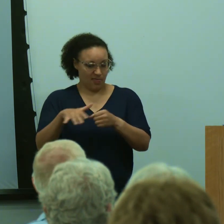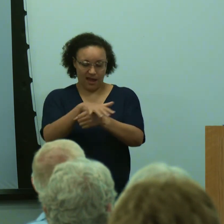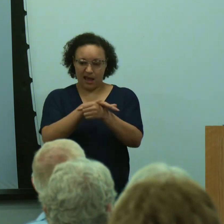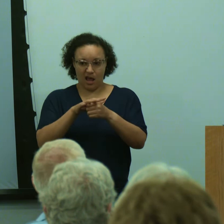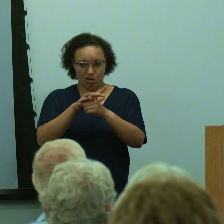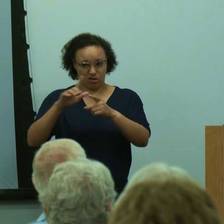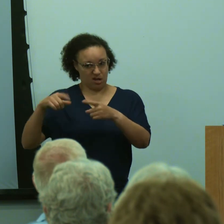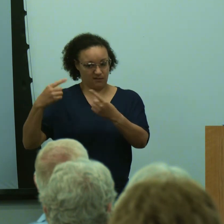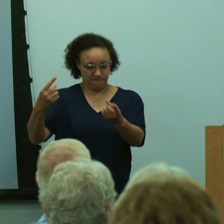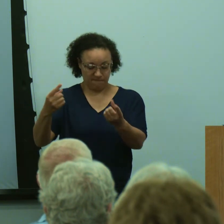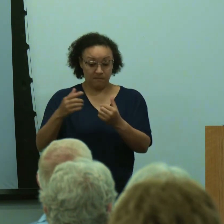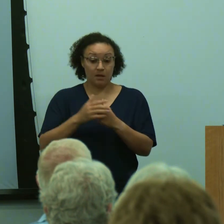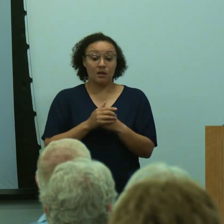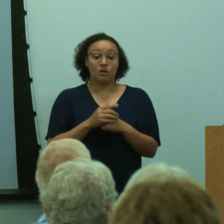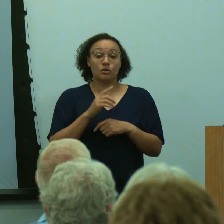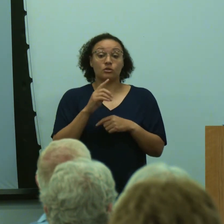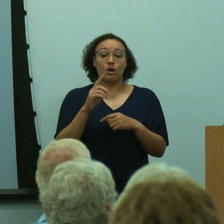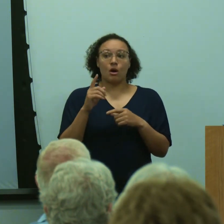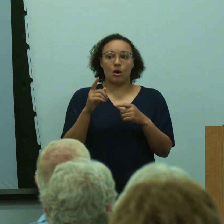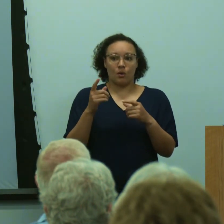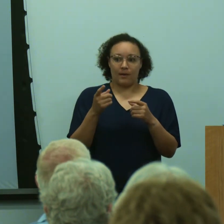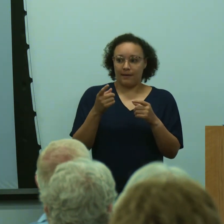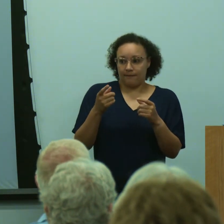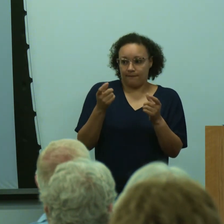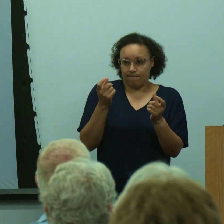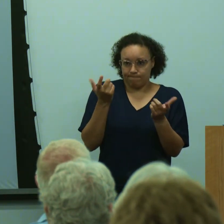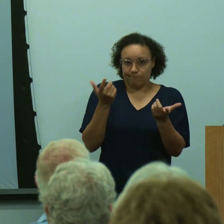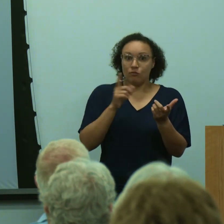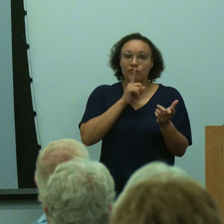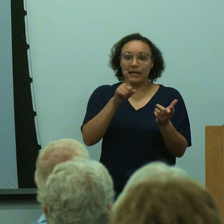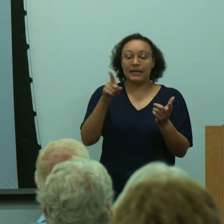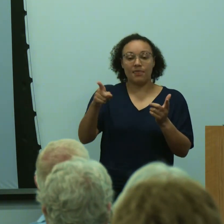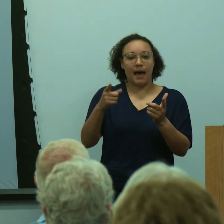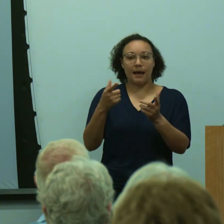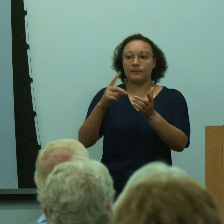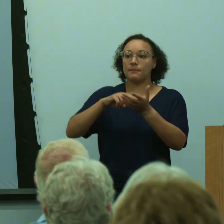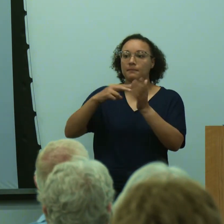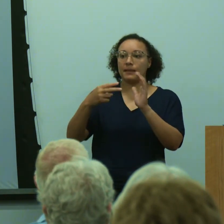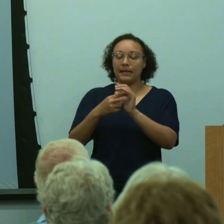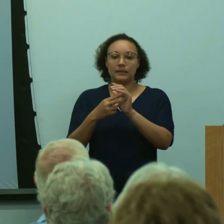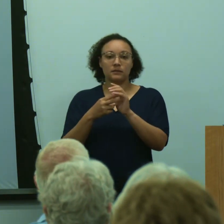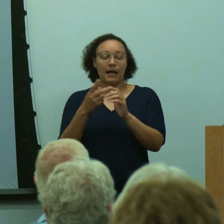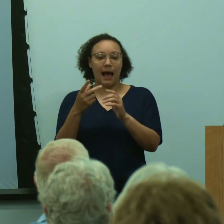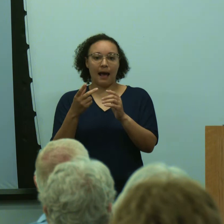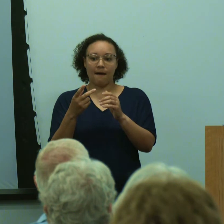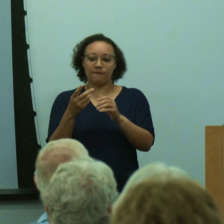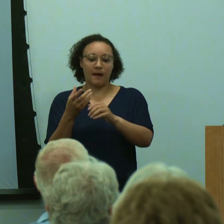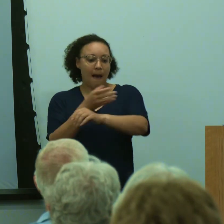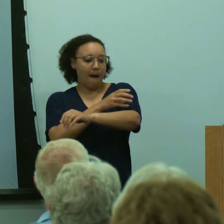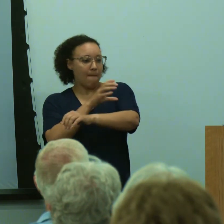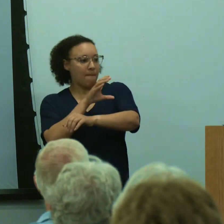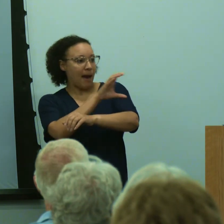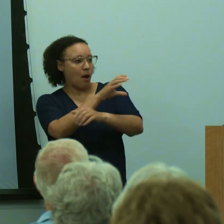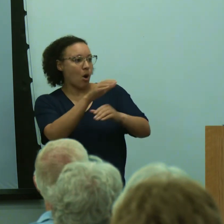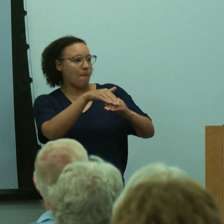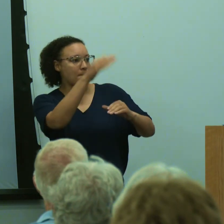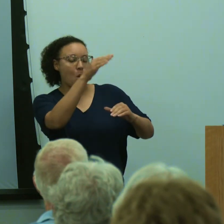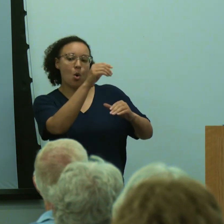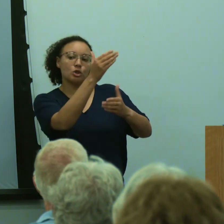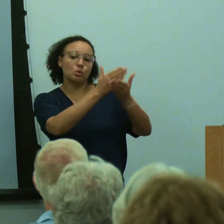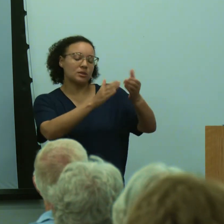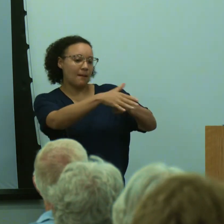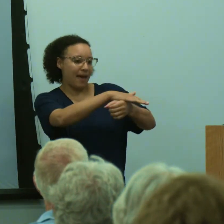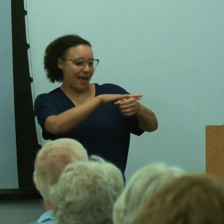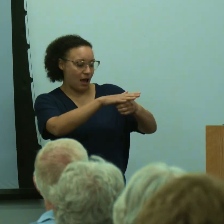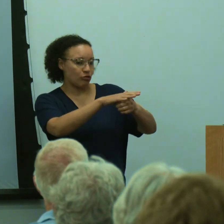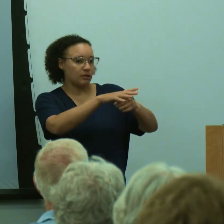shift in what it does, it creates more power and opportunity to certain populations that wouldn't otherwise have it, simply because of the placement